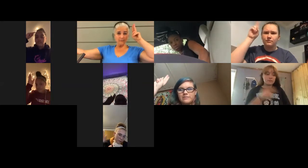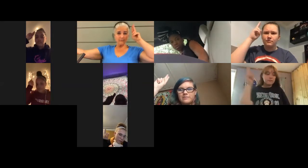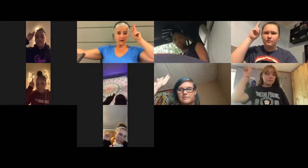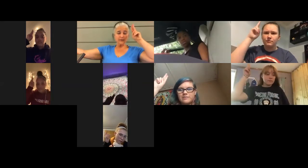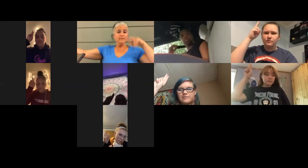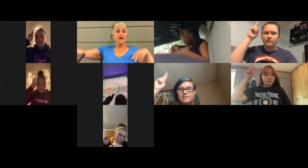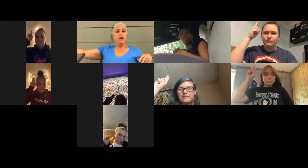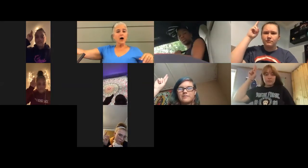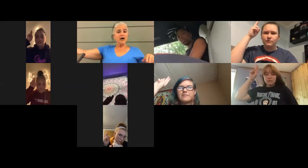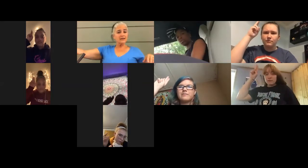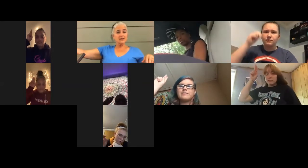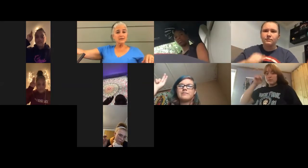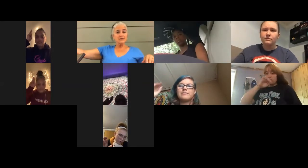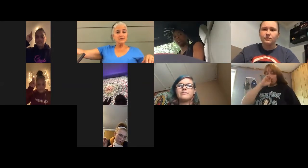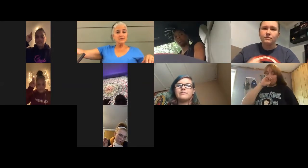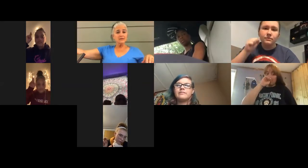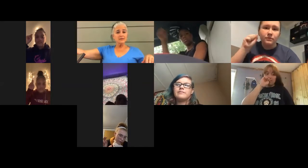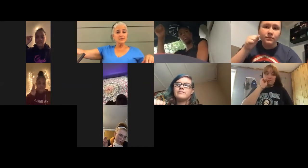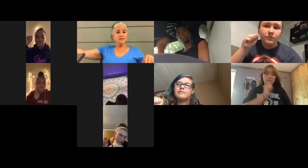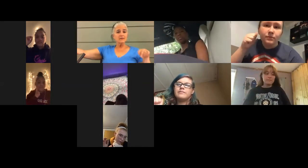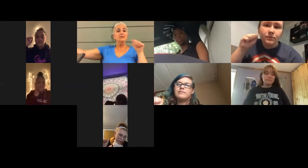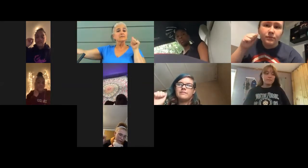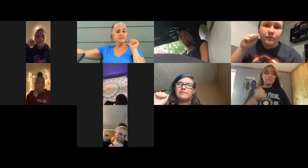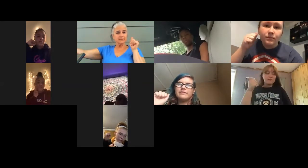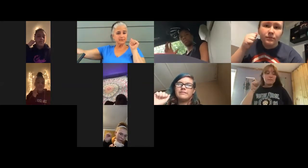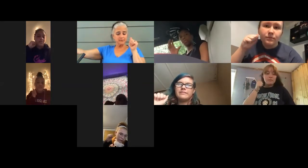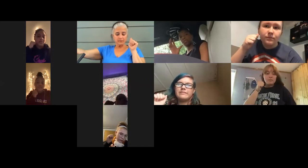Uncle. Good. Aunt.